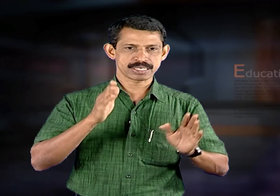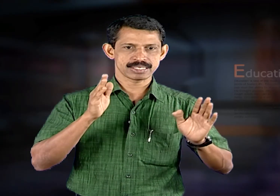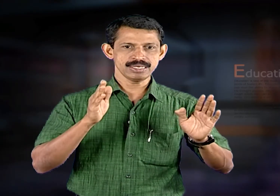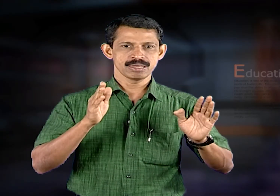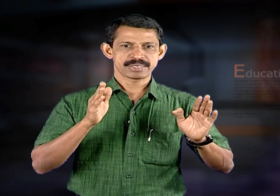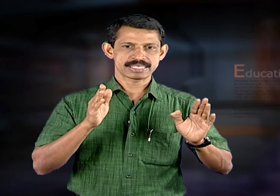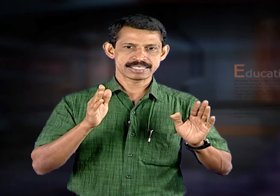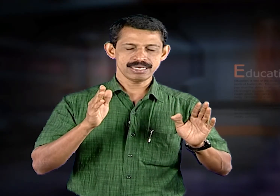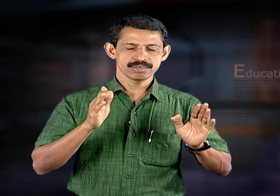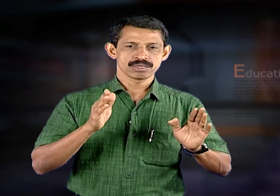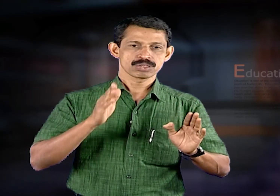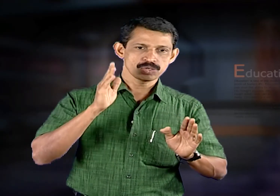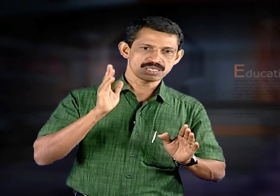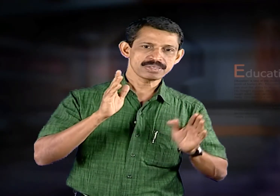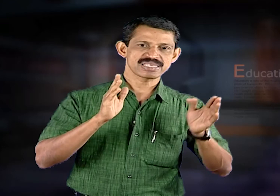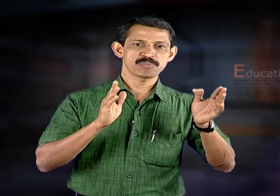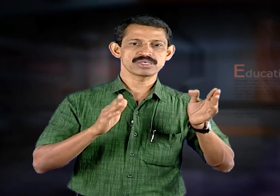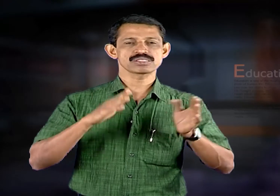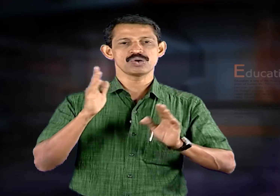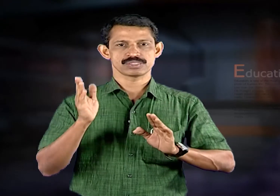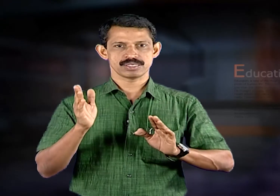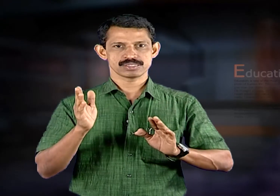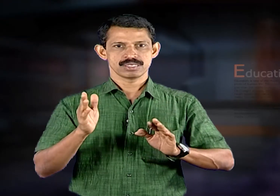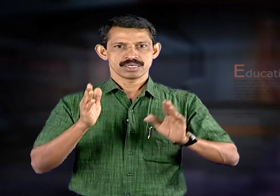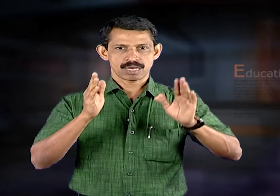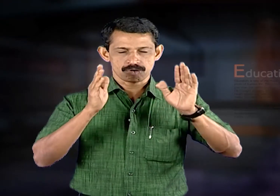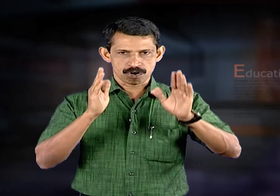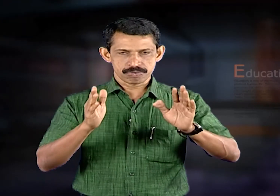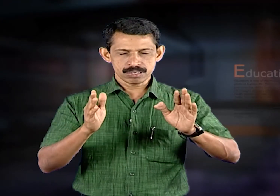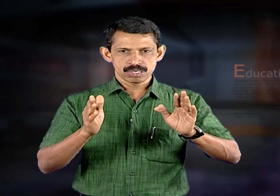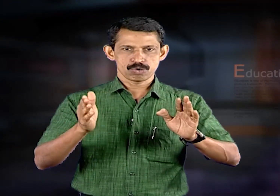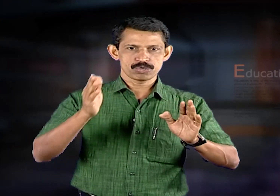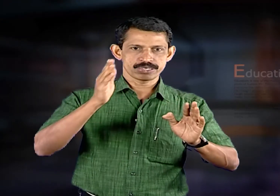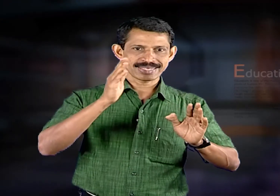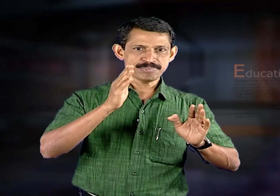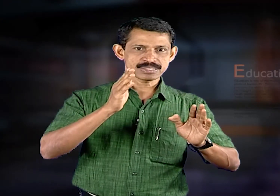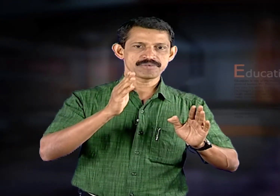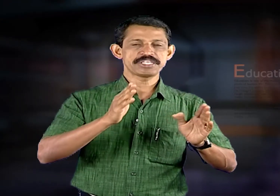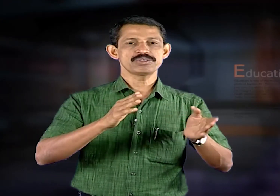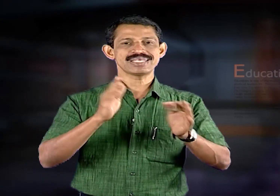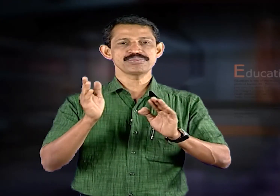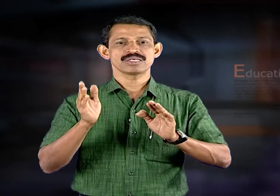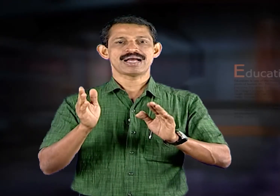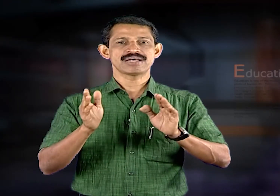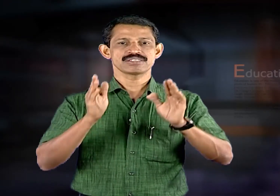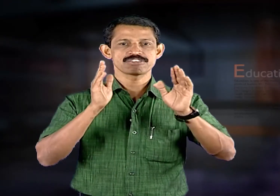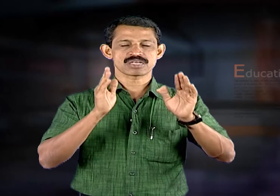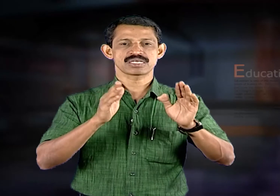printed material, though some correspondence courses now offer audio tapes and video tapes as instructional